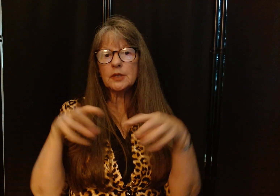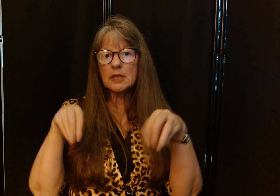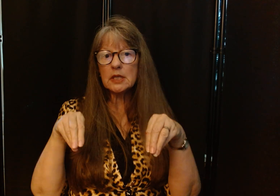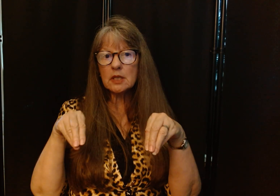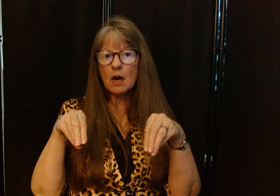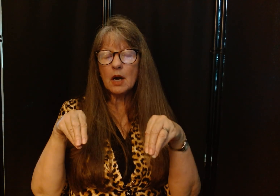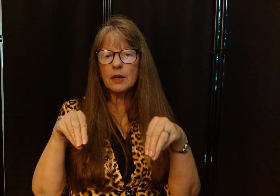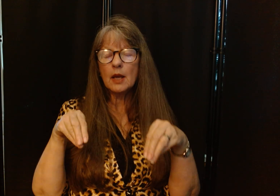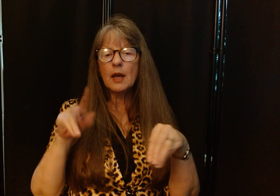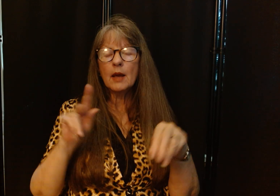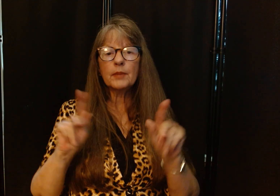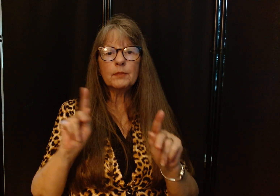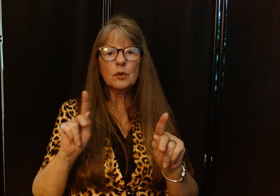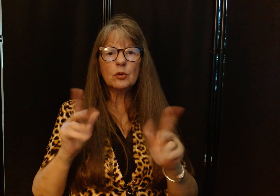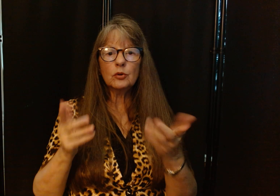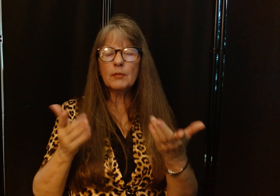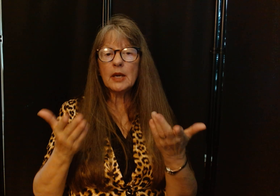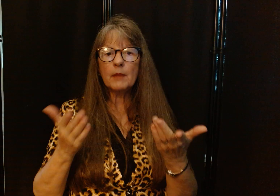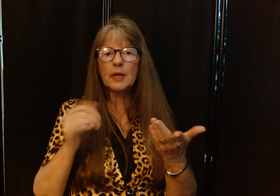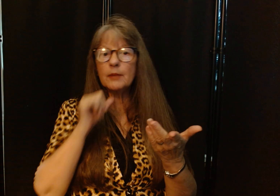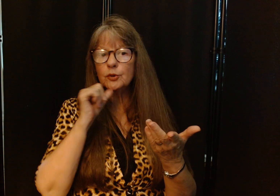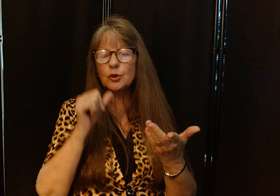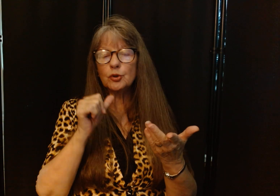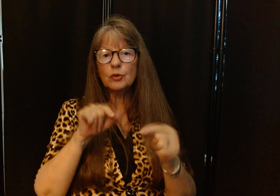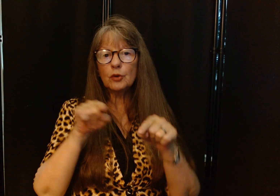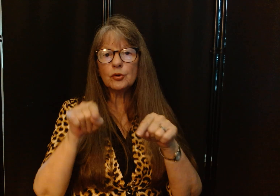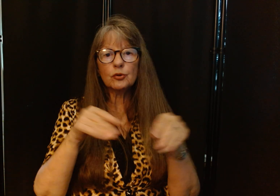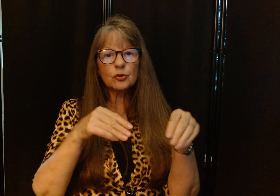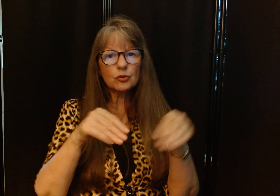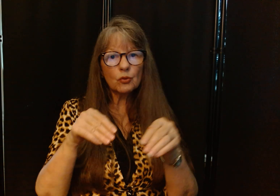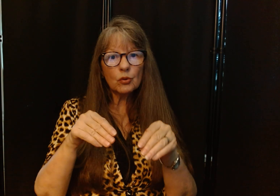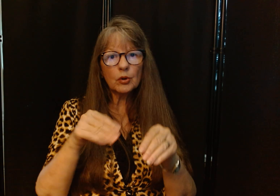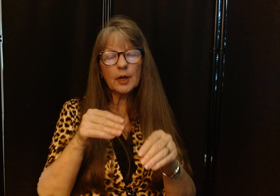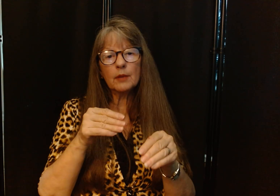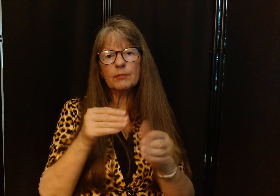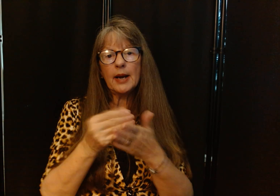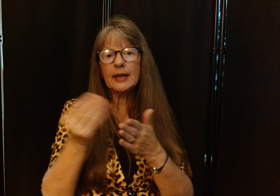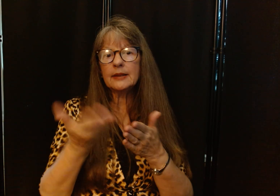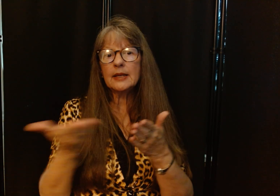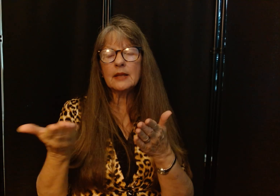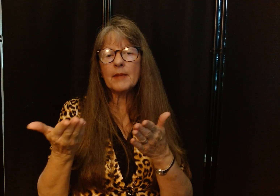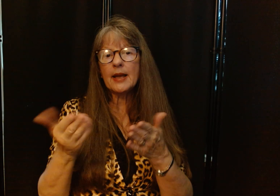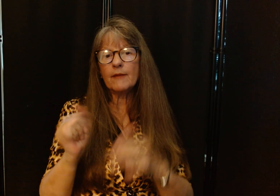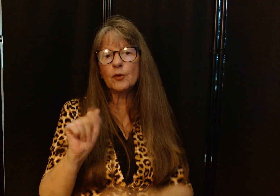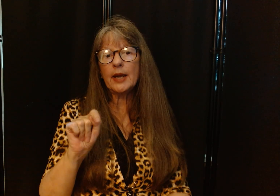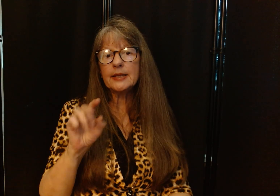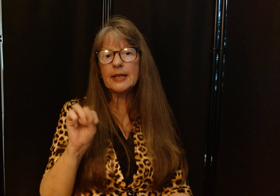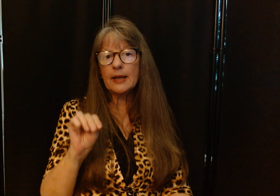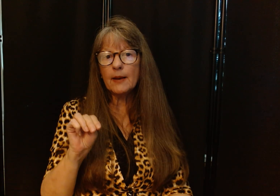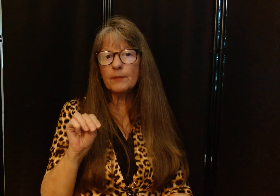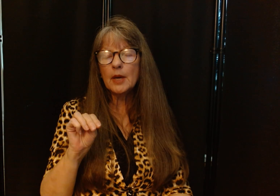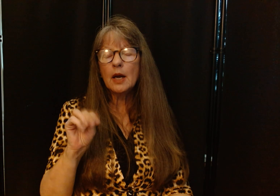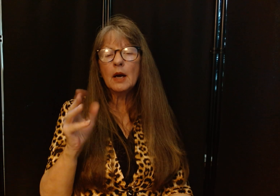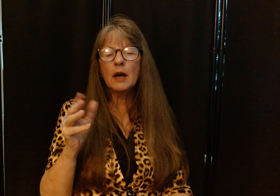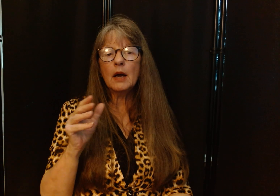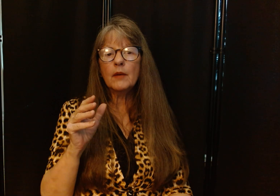is gone, you may not be able to go to the store and buy anything. They may have their ATM